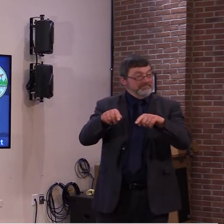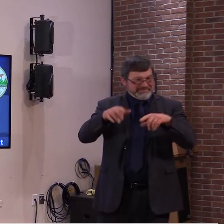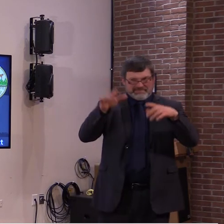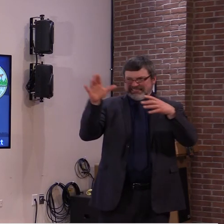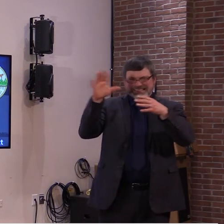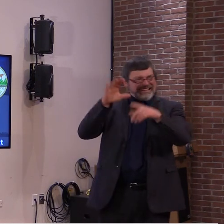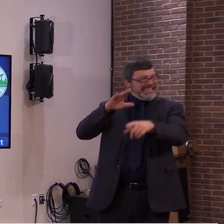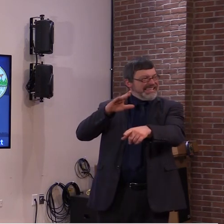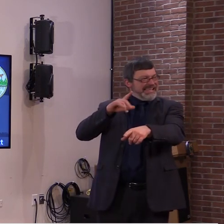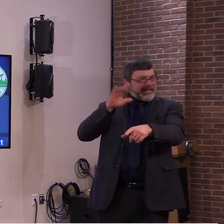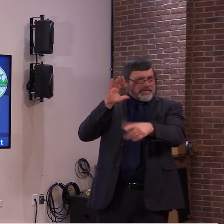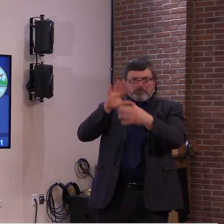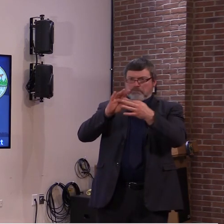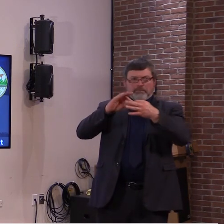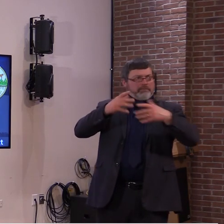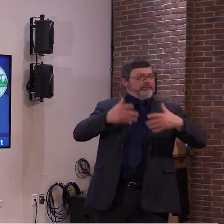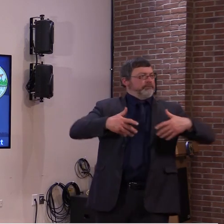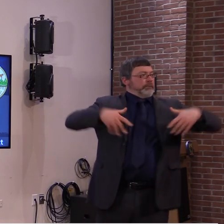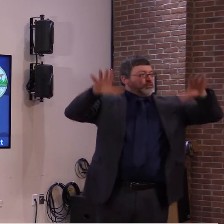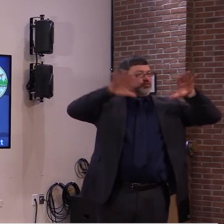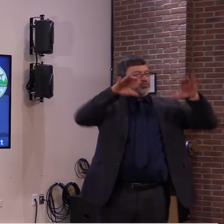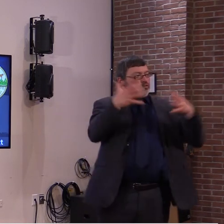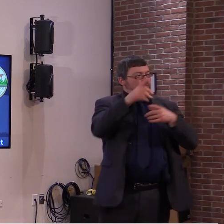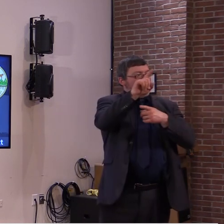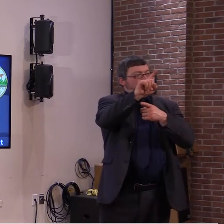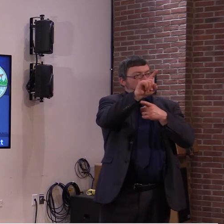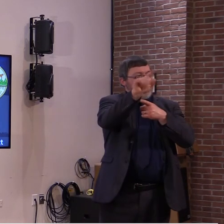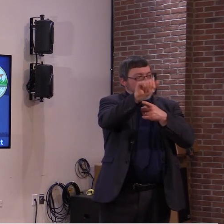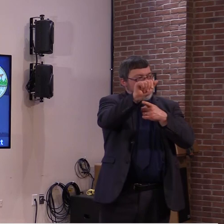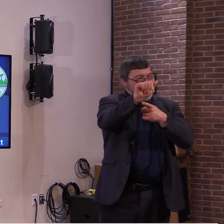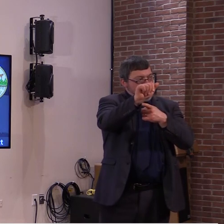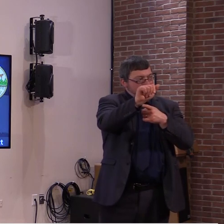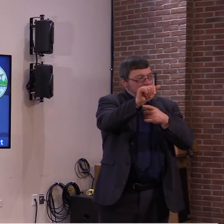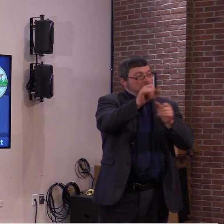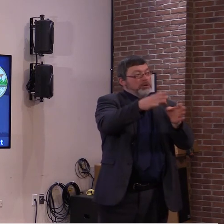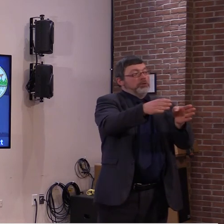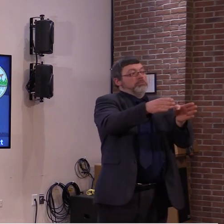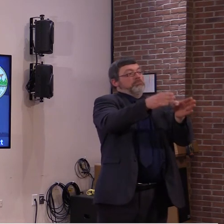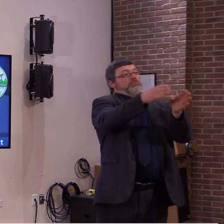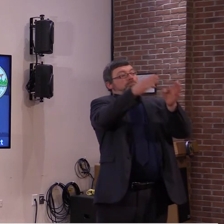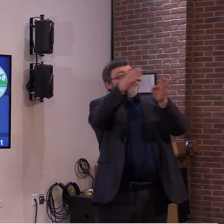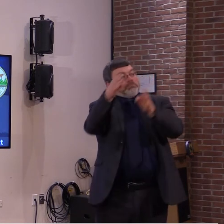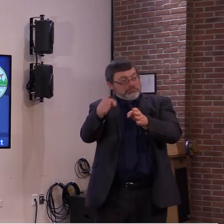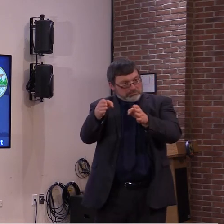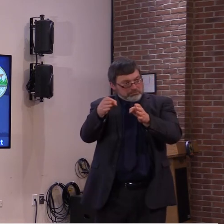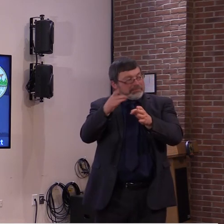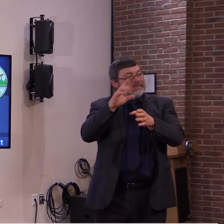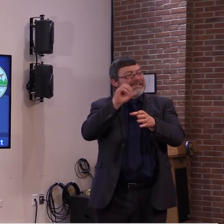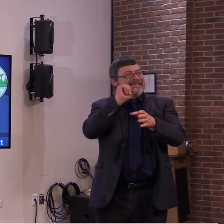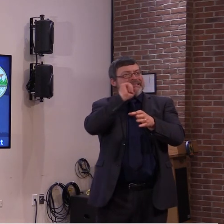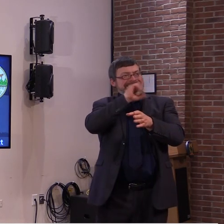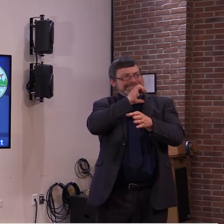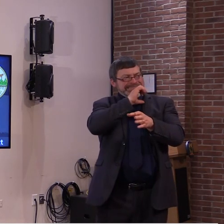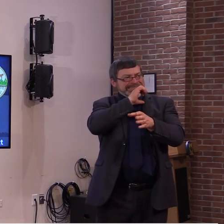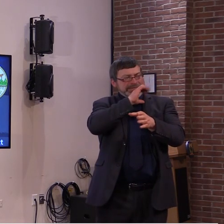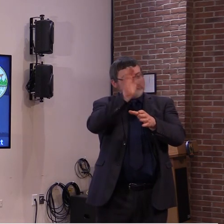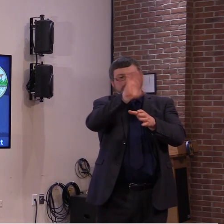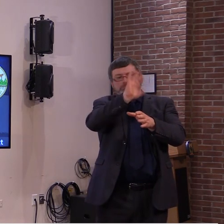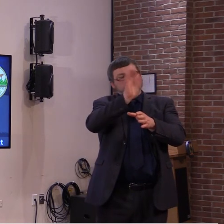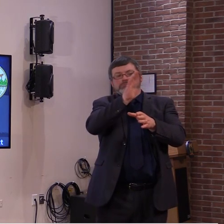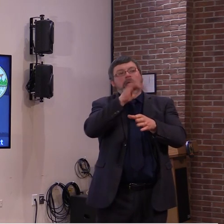band program, but could you clarify where group 1B fits in? I know vaccines, it was mentioned last